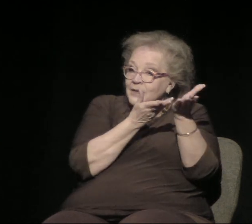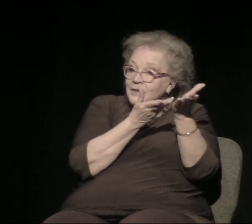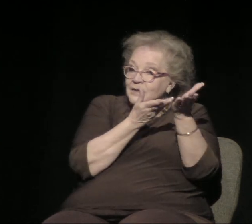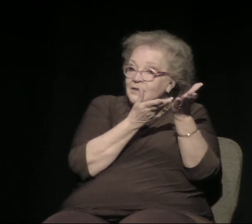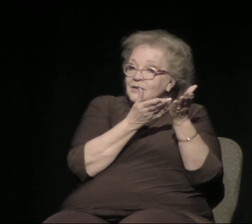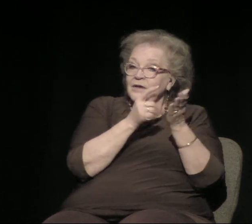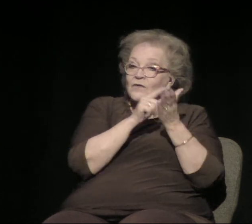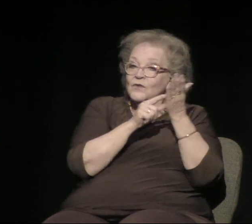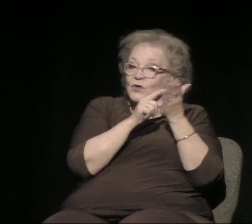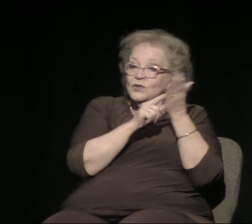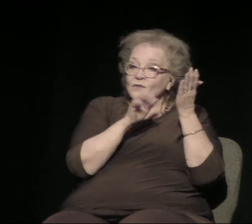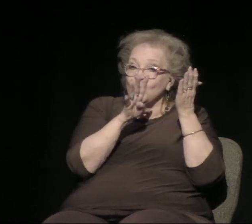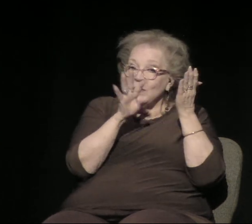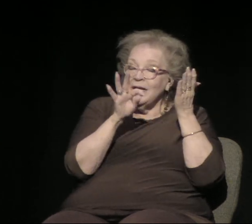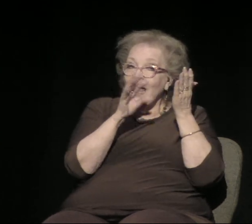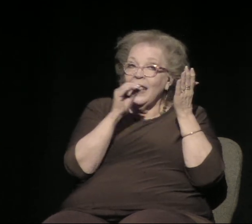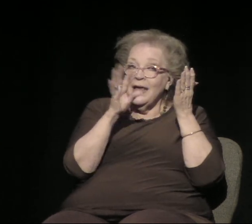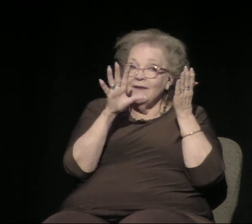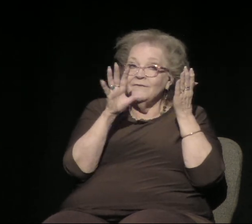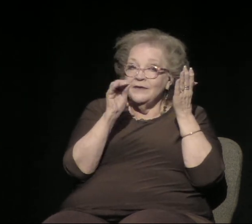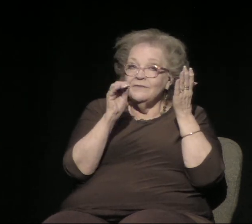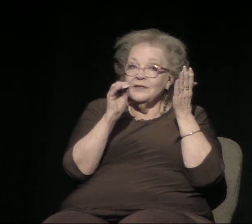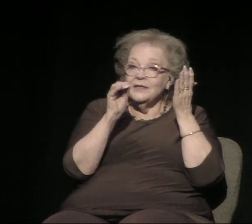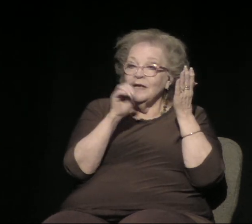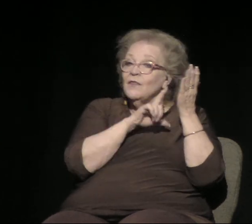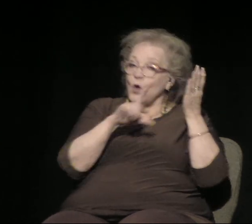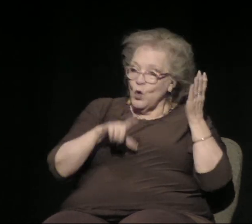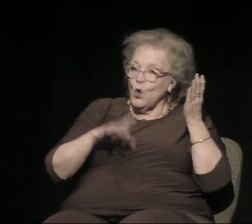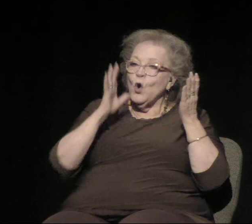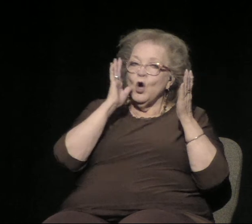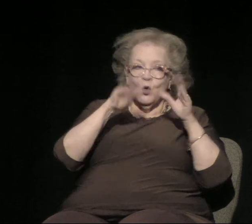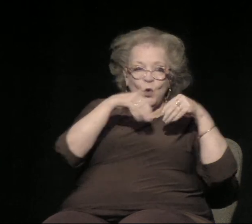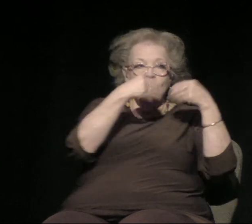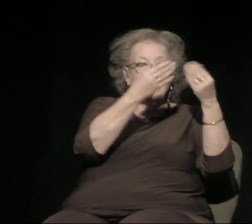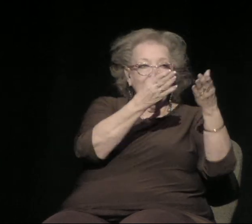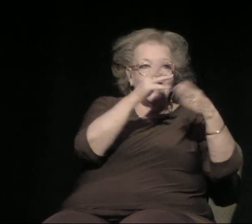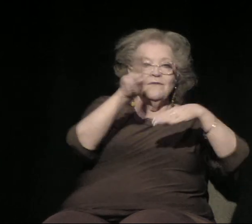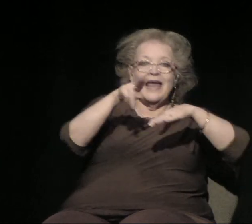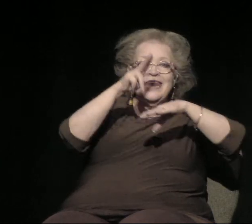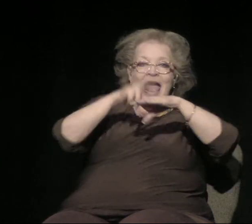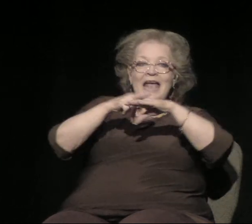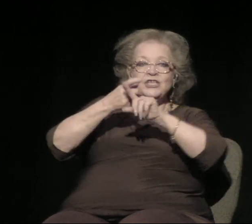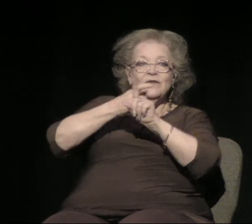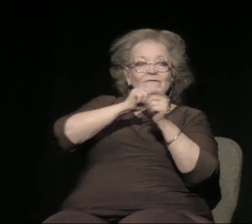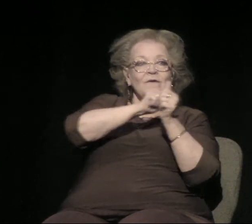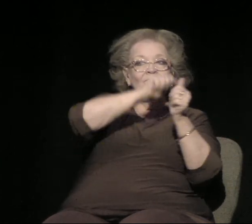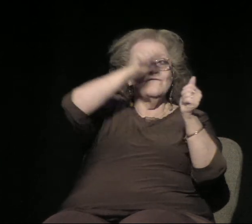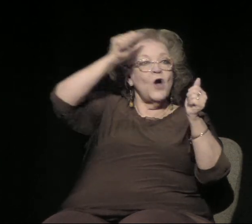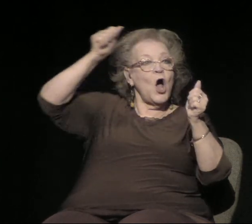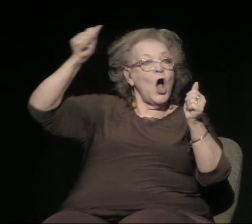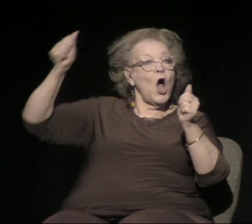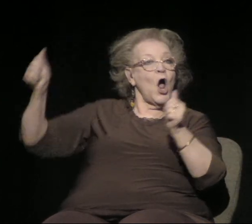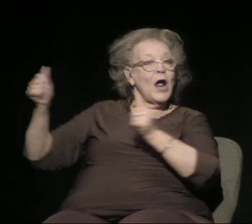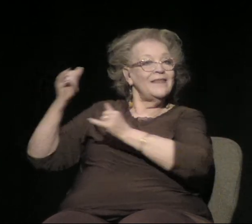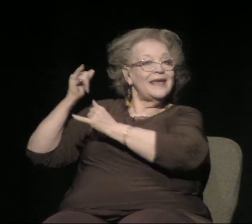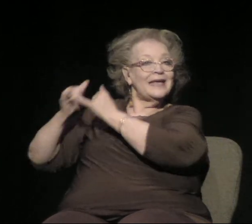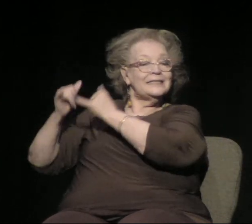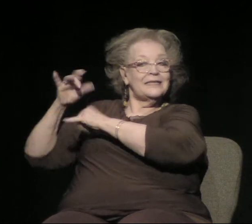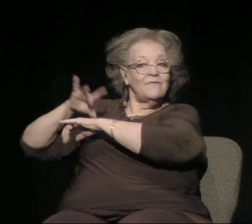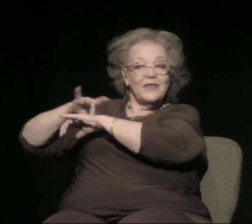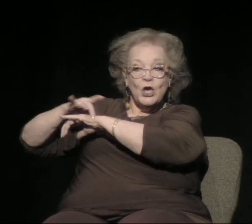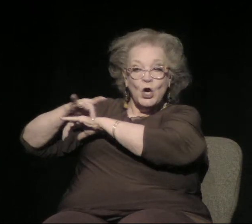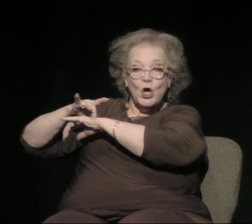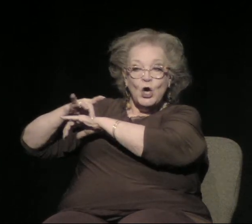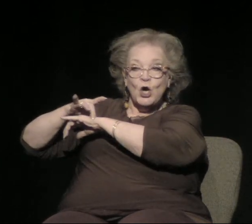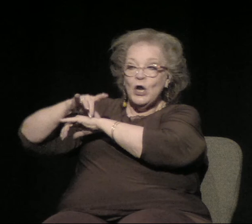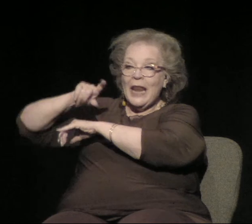28, verses 49 and 50. "The Lord will bring a nation against you from far away, from the ends of the earth, like